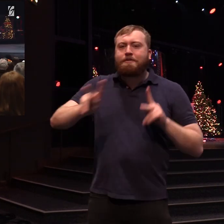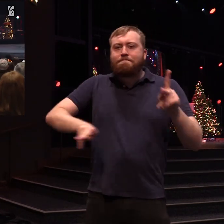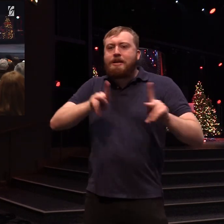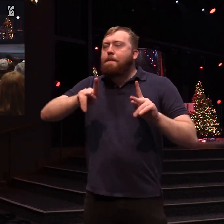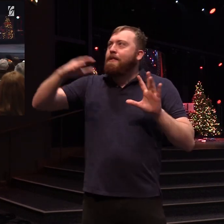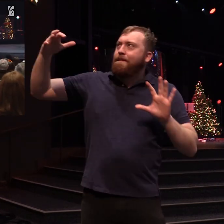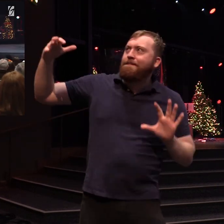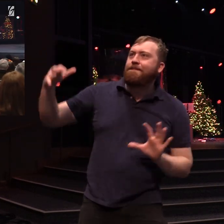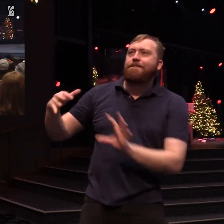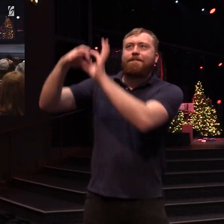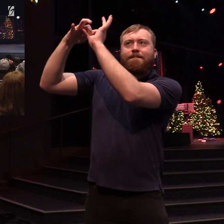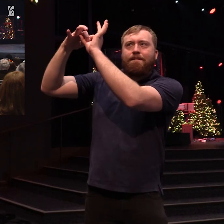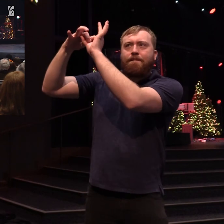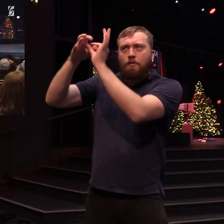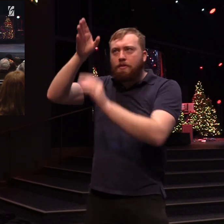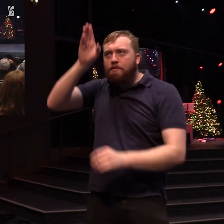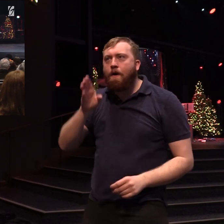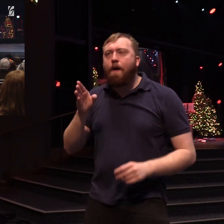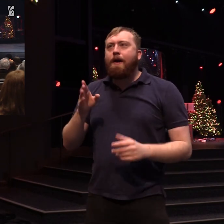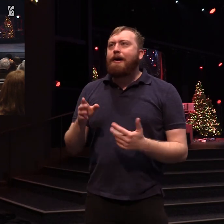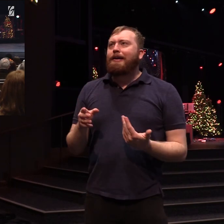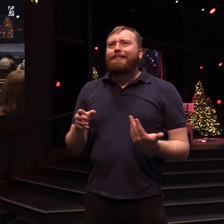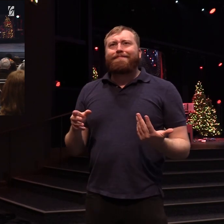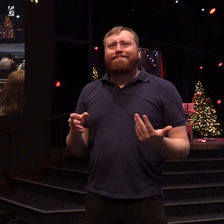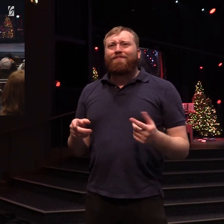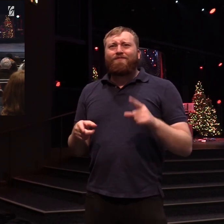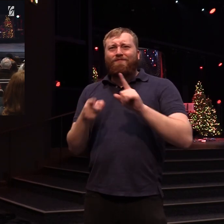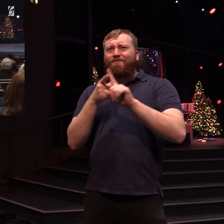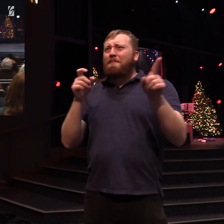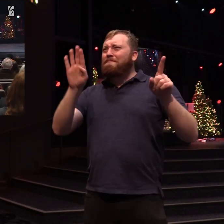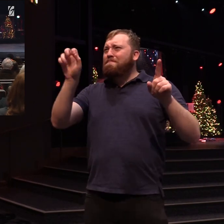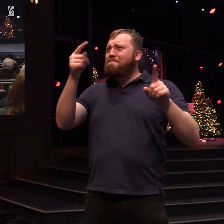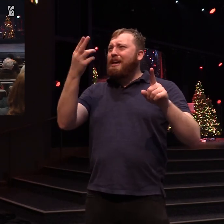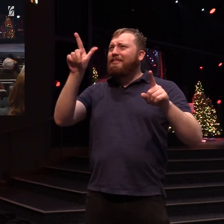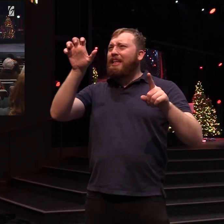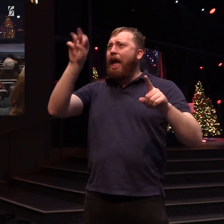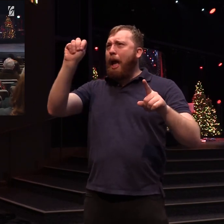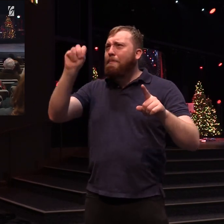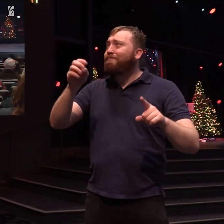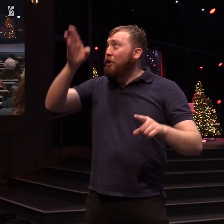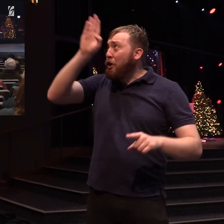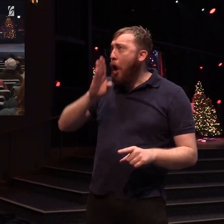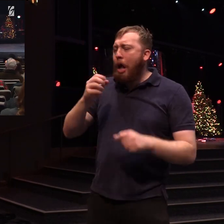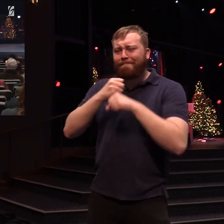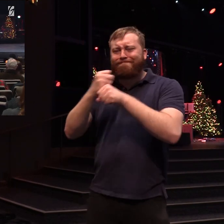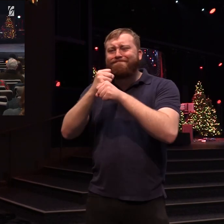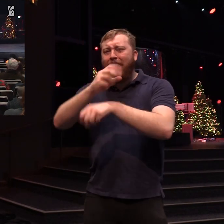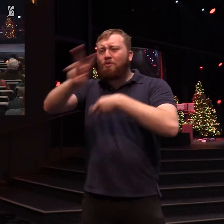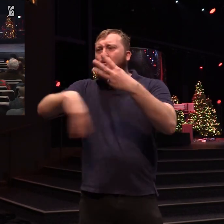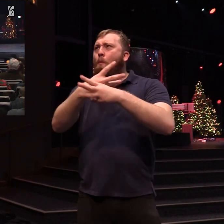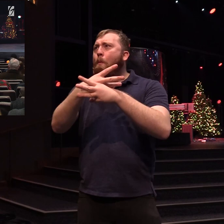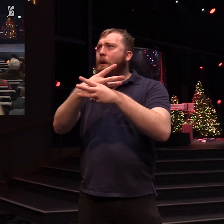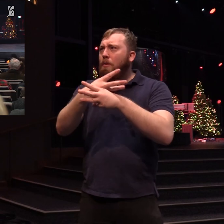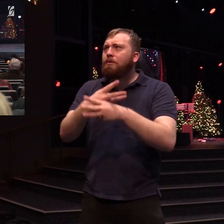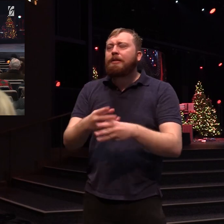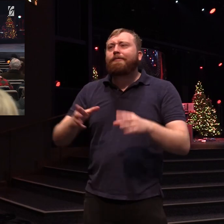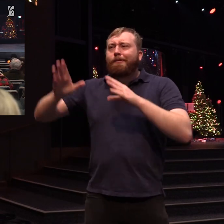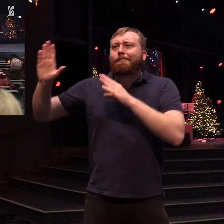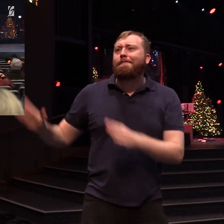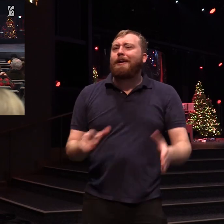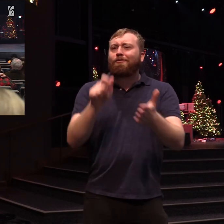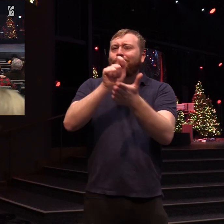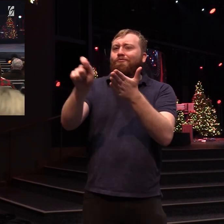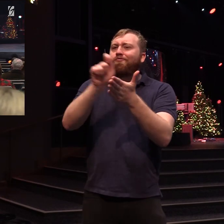had swung on the hinge of a Bethlehem gate. The author of life had turned the page and was preparing to write a